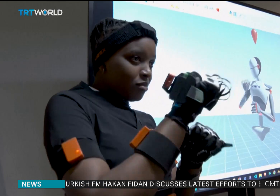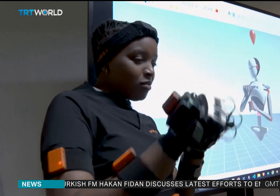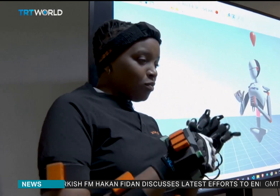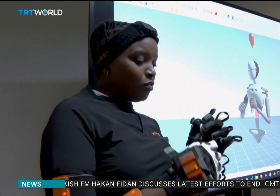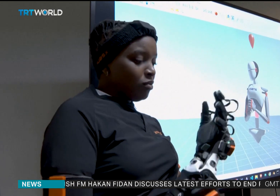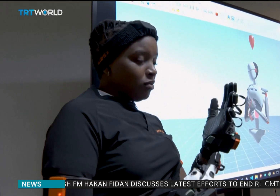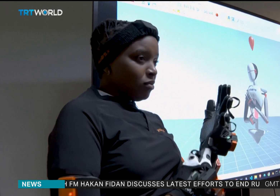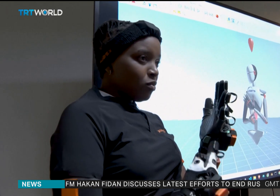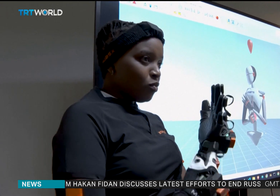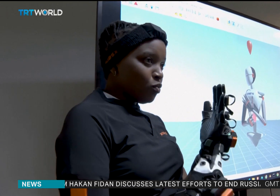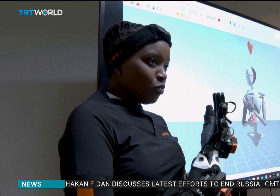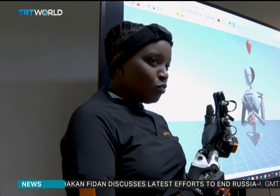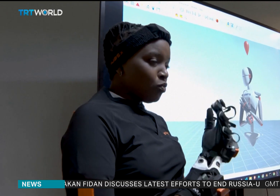Greece, Korea Kanja, TRT World.